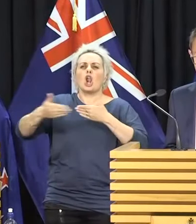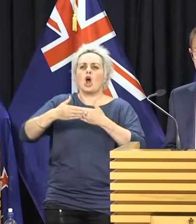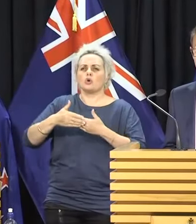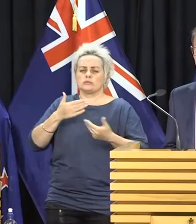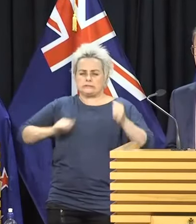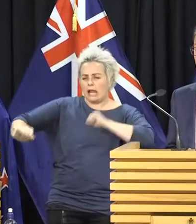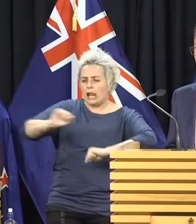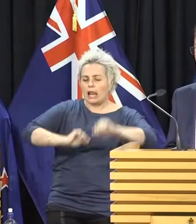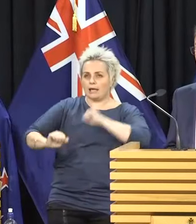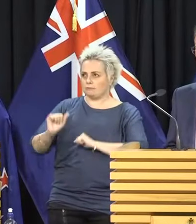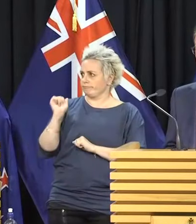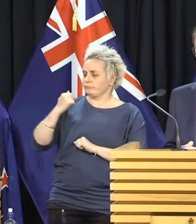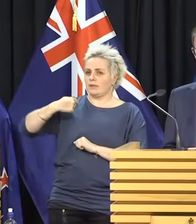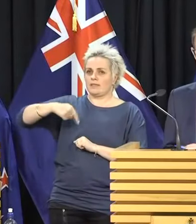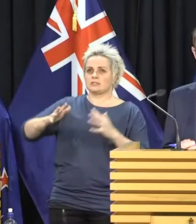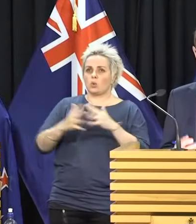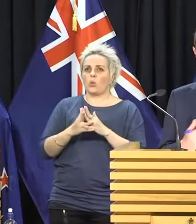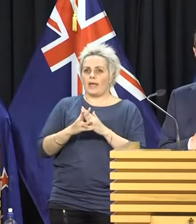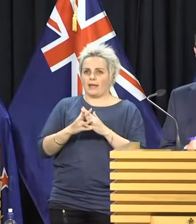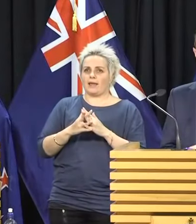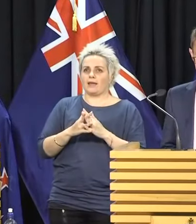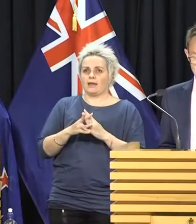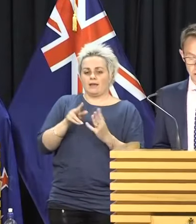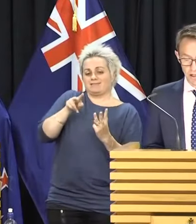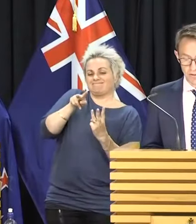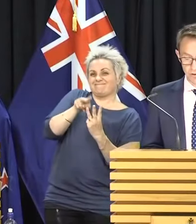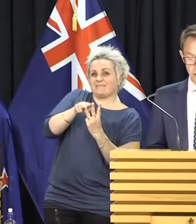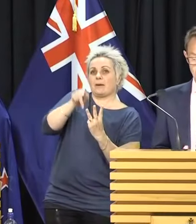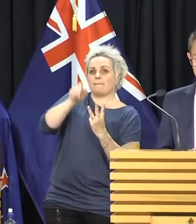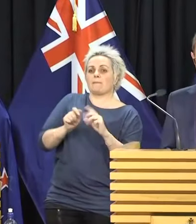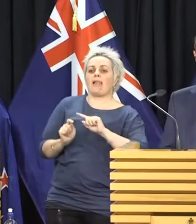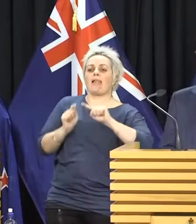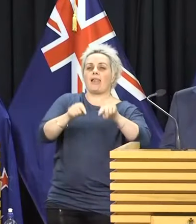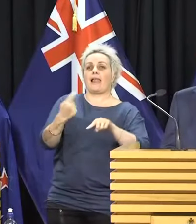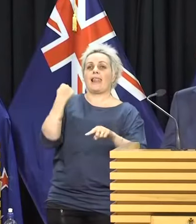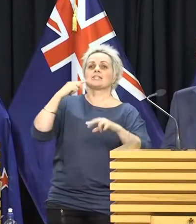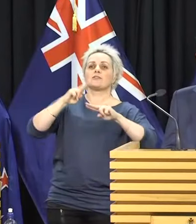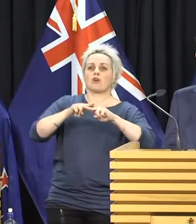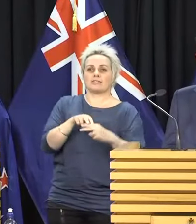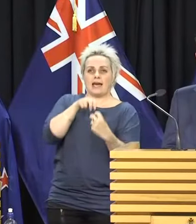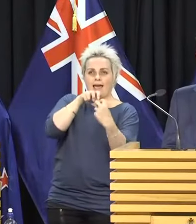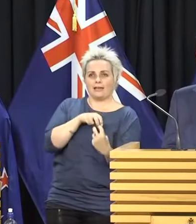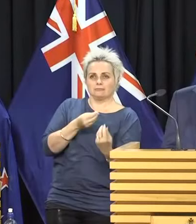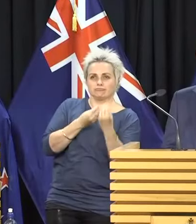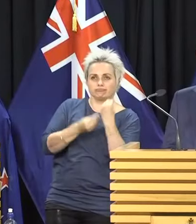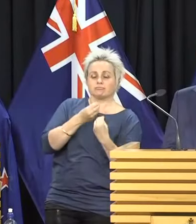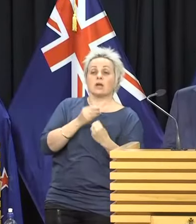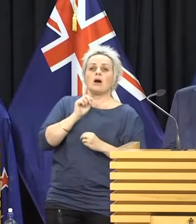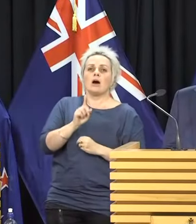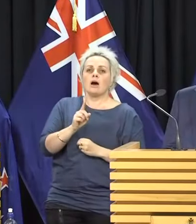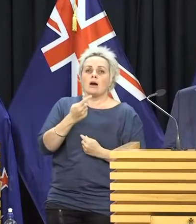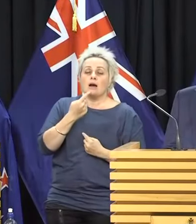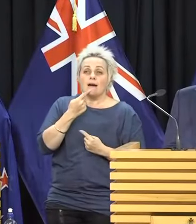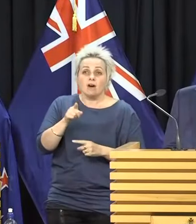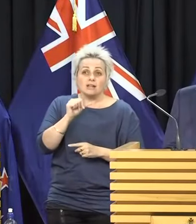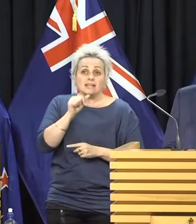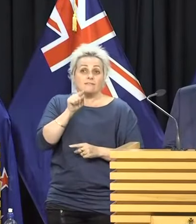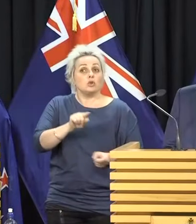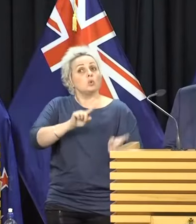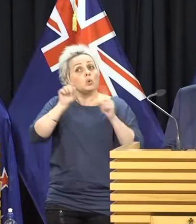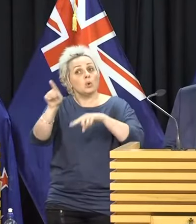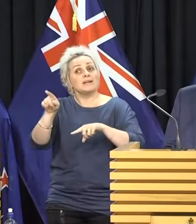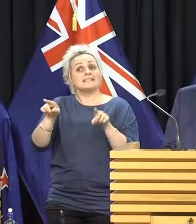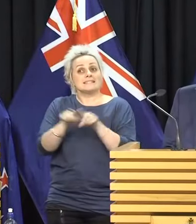this week. It was visited by cases B and C, as I said last Friday. However, just advising anyone who did visit that